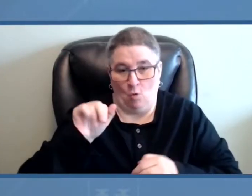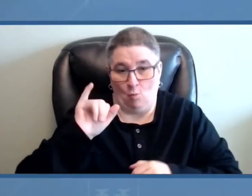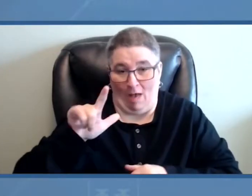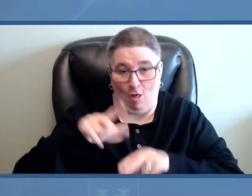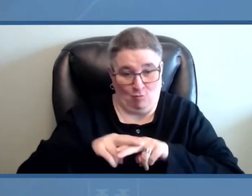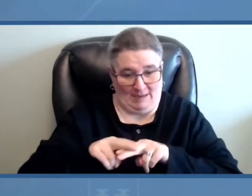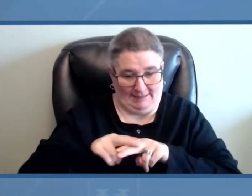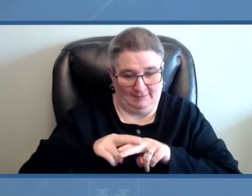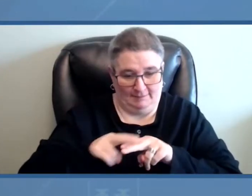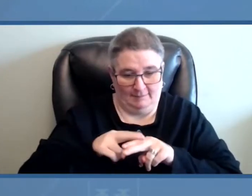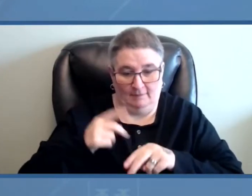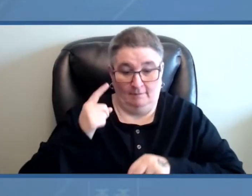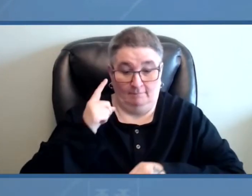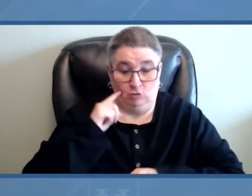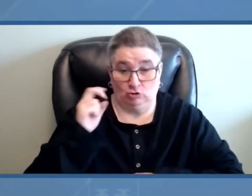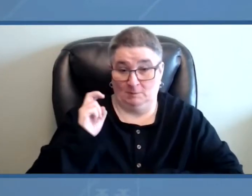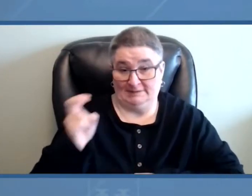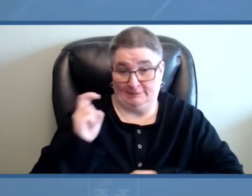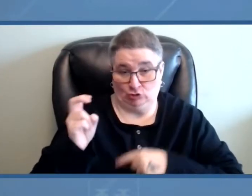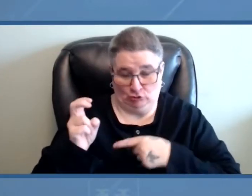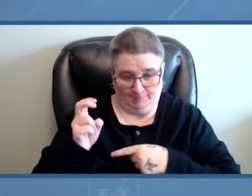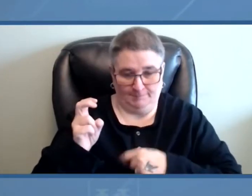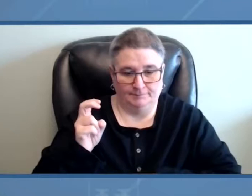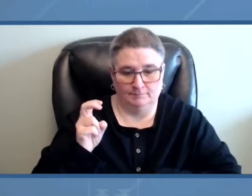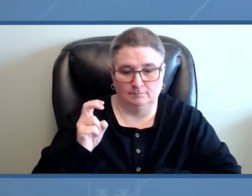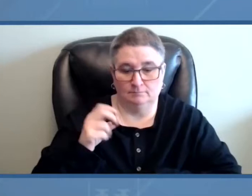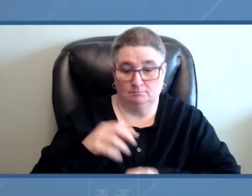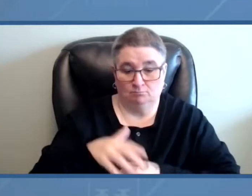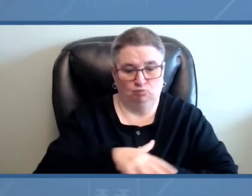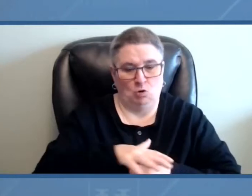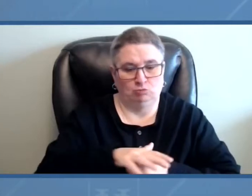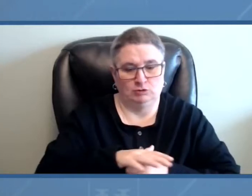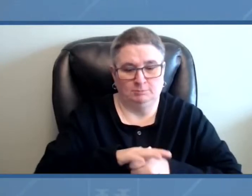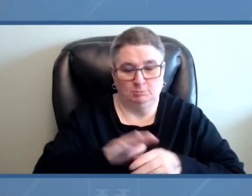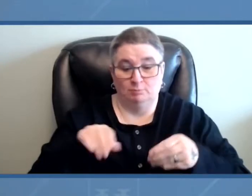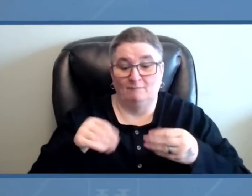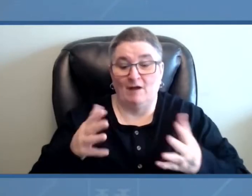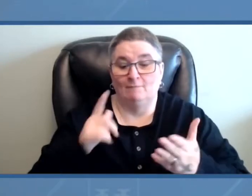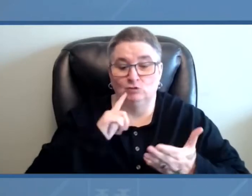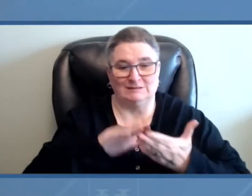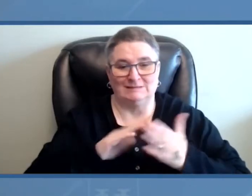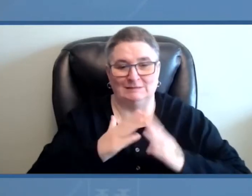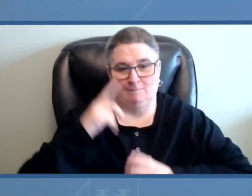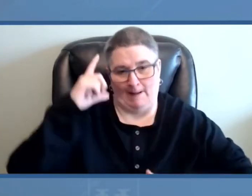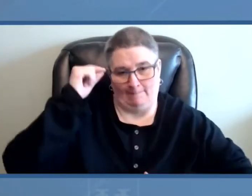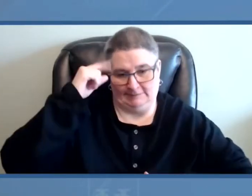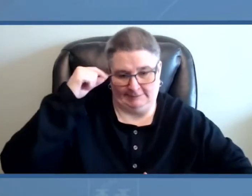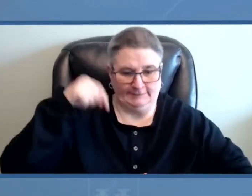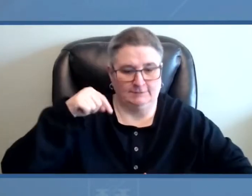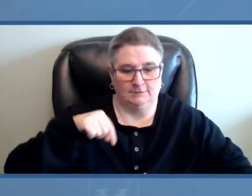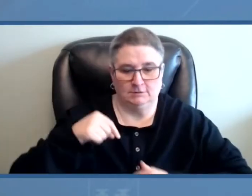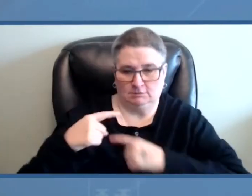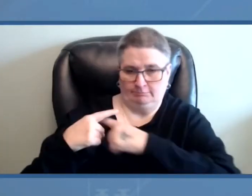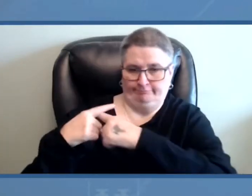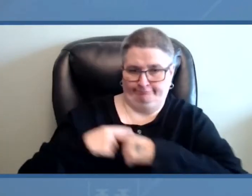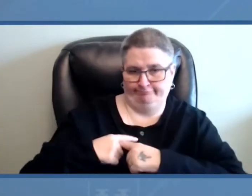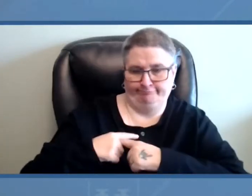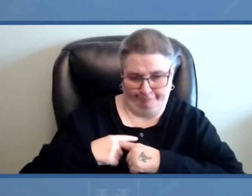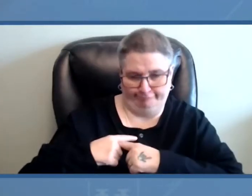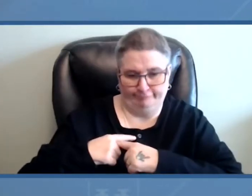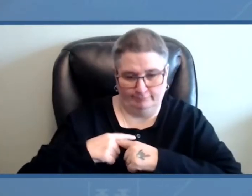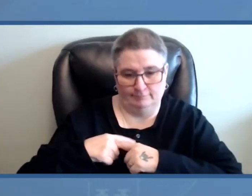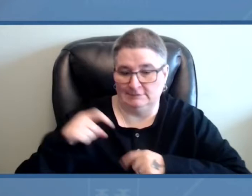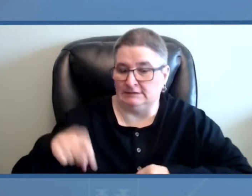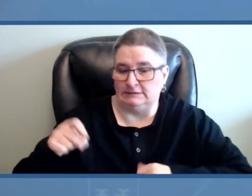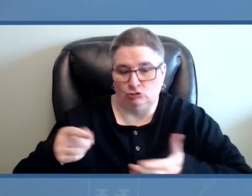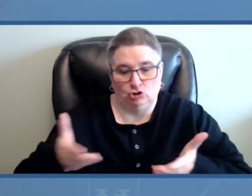As the local transit provider for the City of Hamilton, we understand that you rely on us to provide